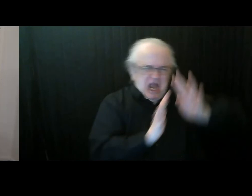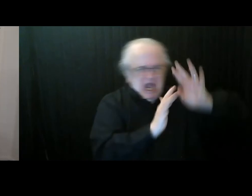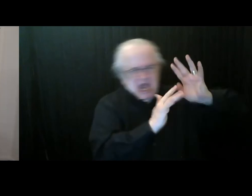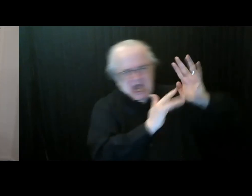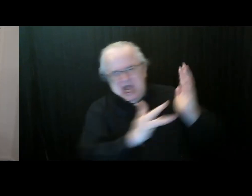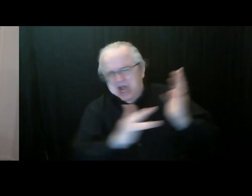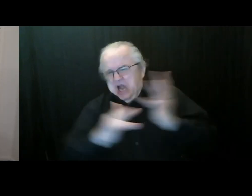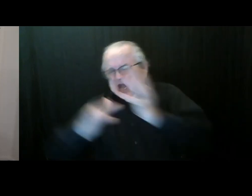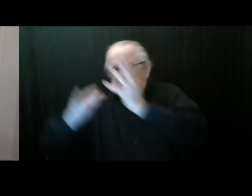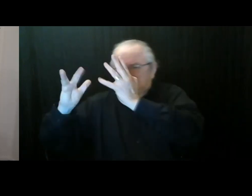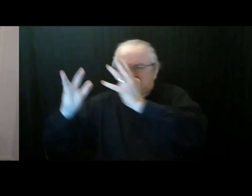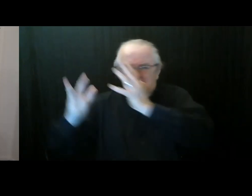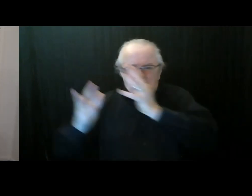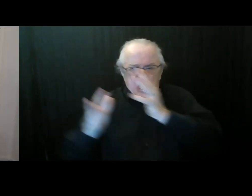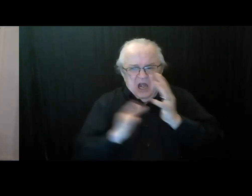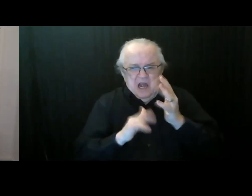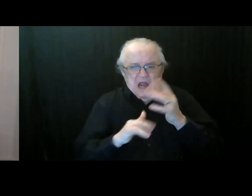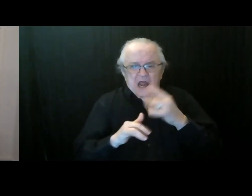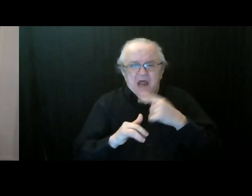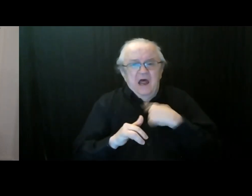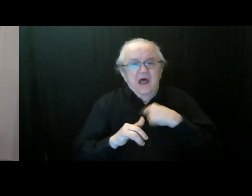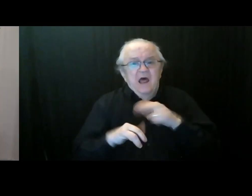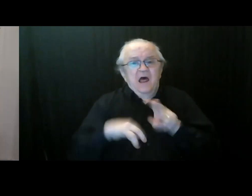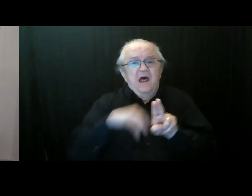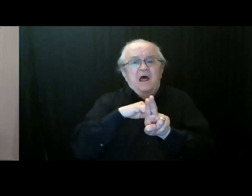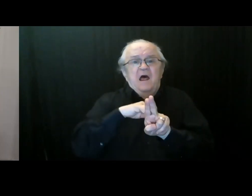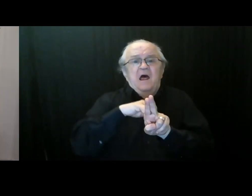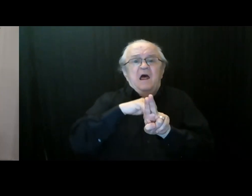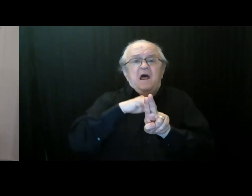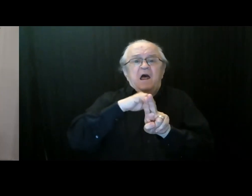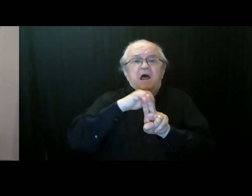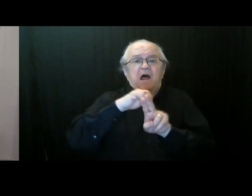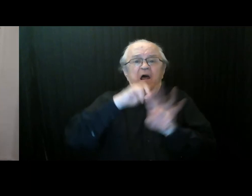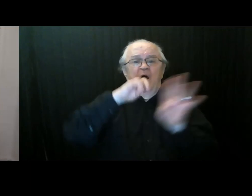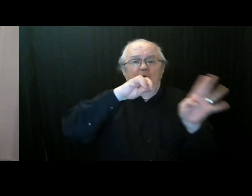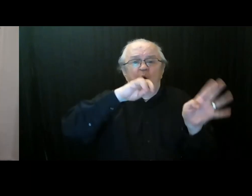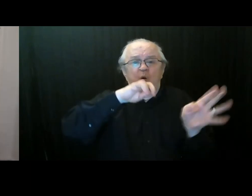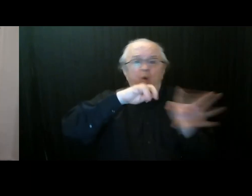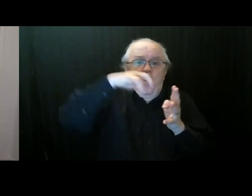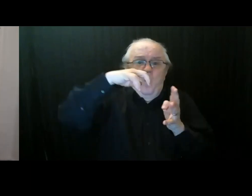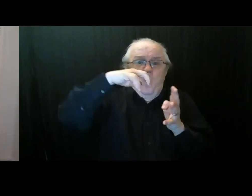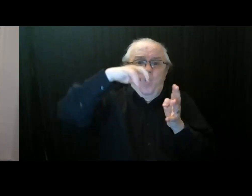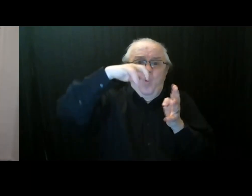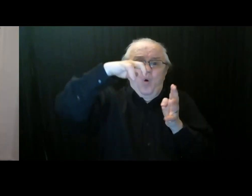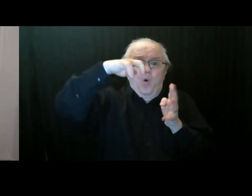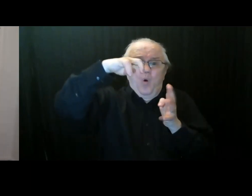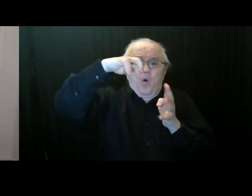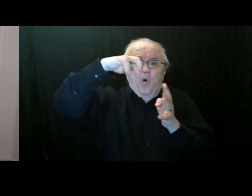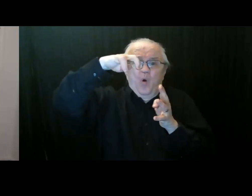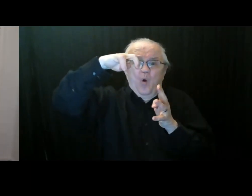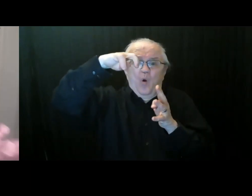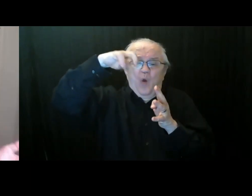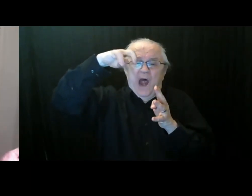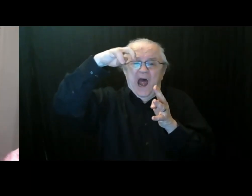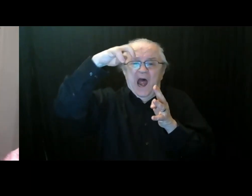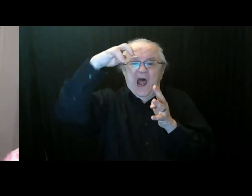but I was precipitously propelled from my perch. And due to the incredible swiftness of falling